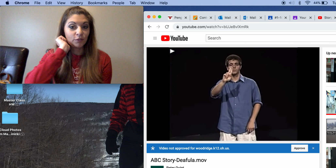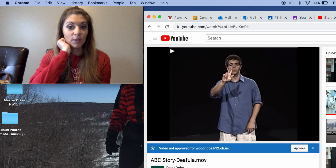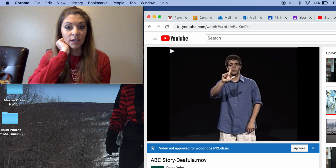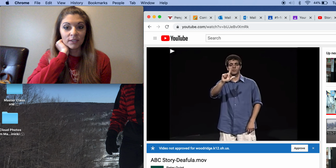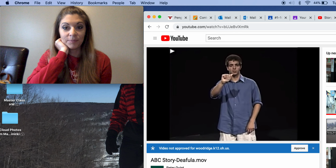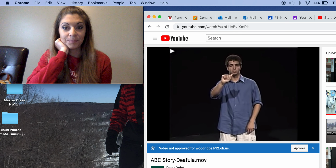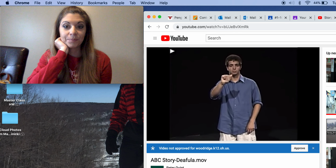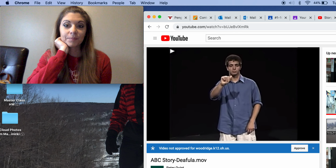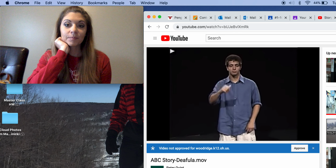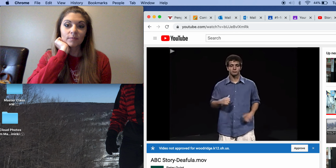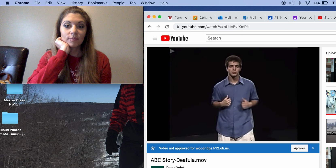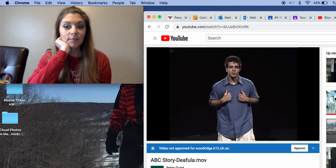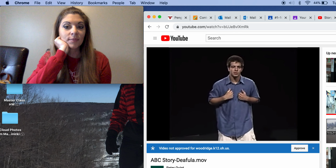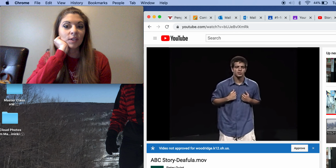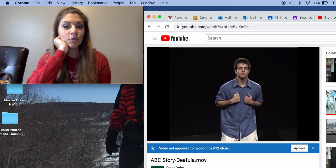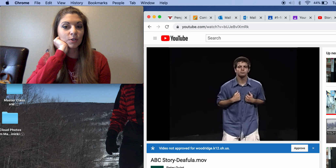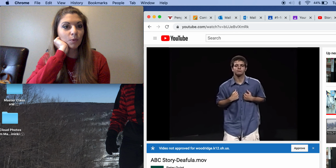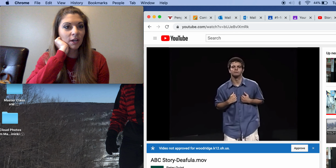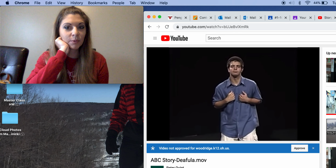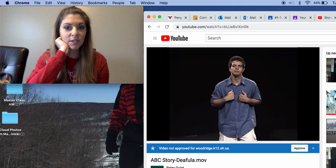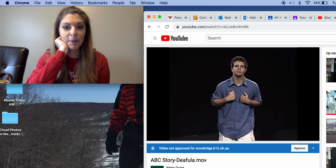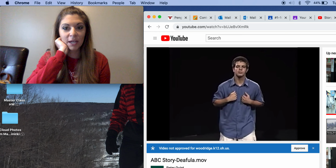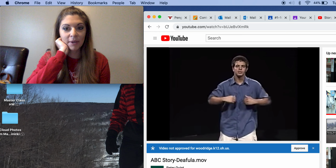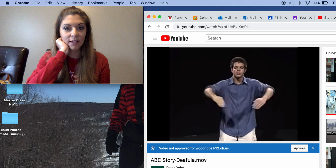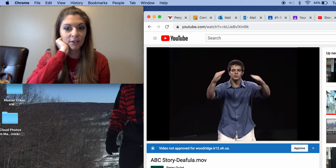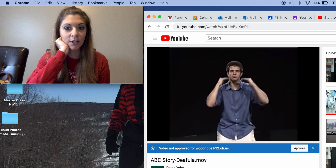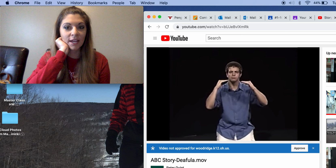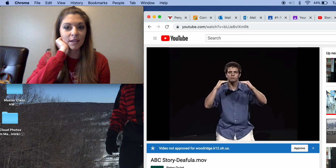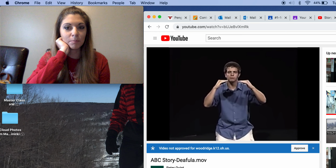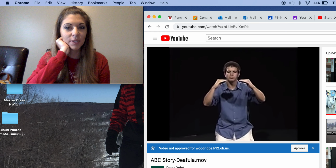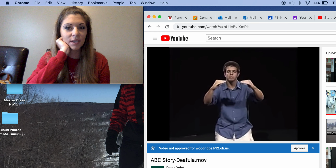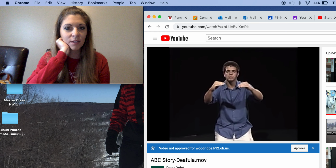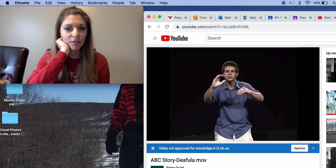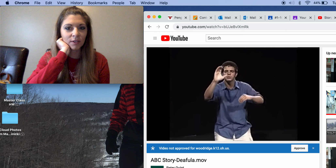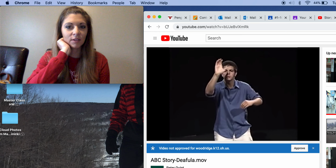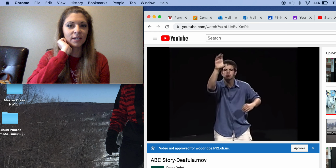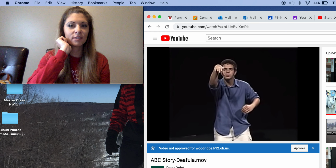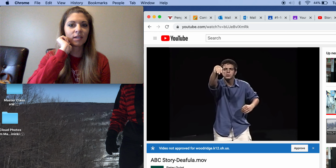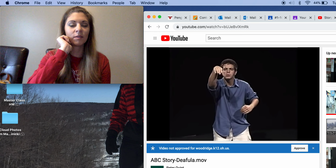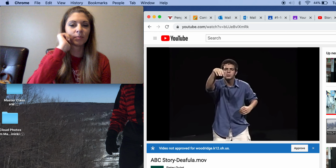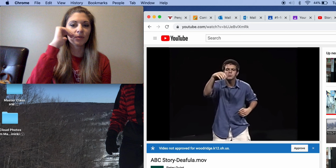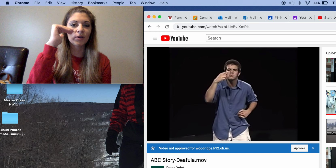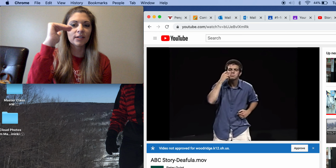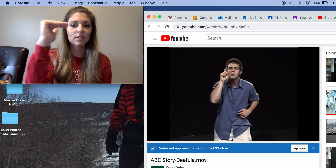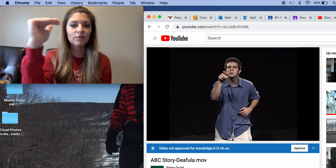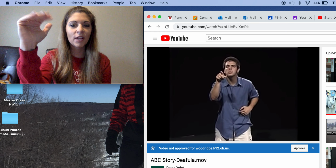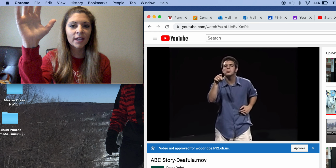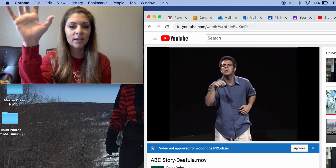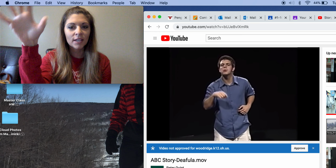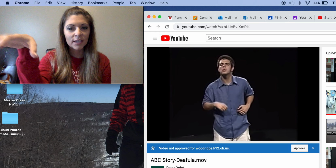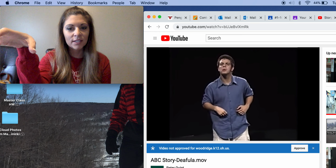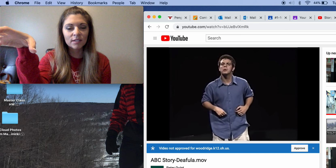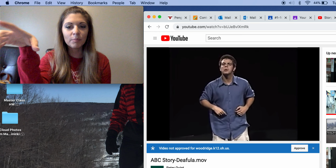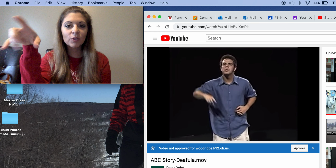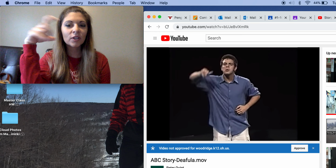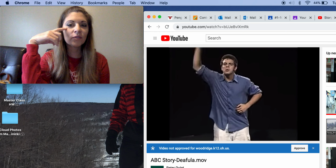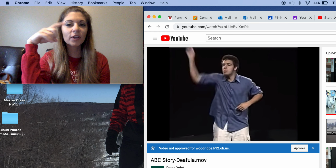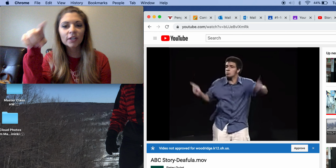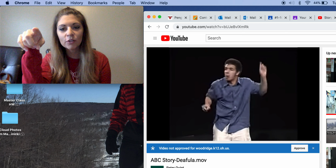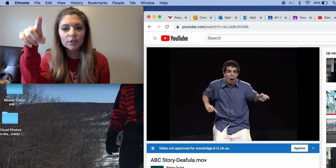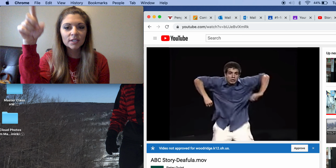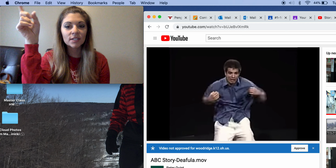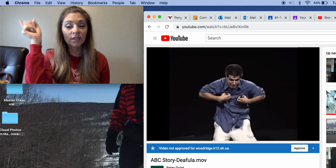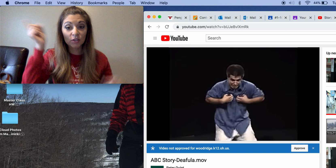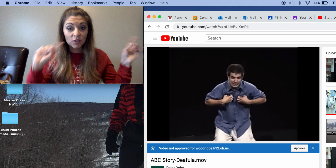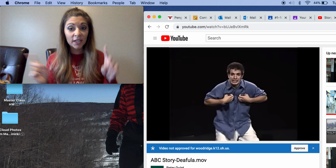topic, Defula. So he's walking with his backpack, letter A. B, the landscape, horizon's flat. He sees a building over